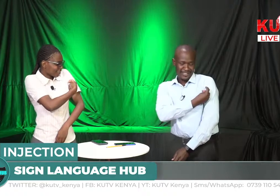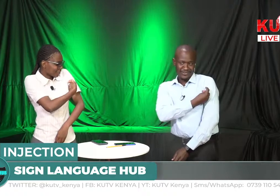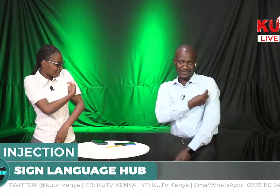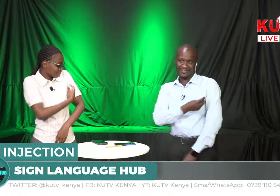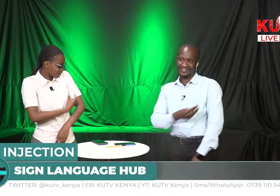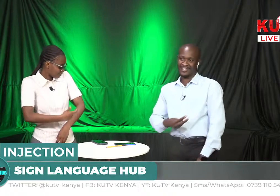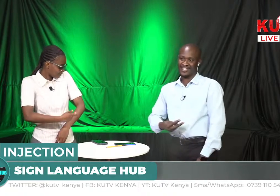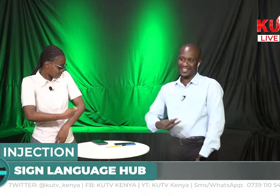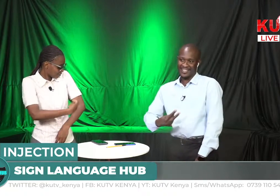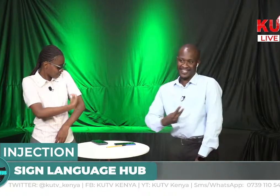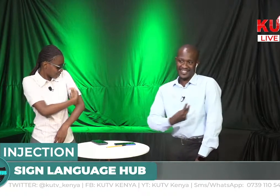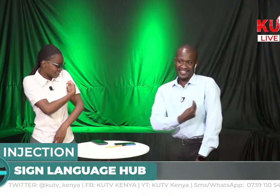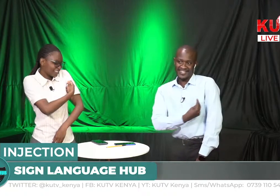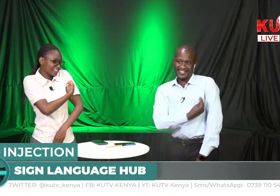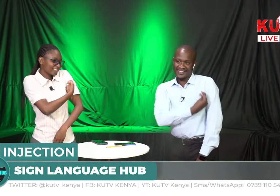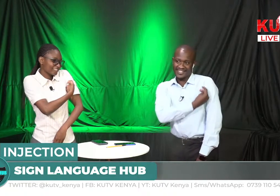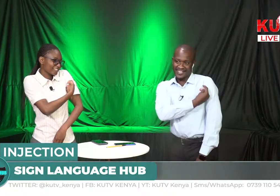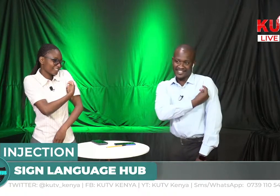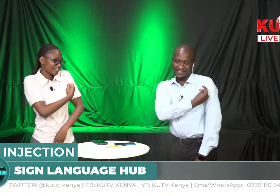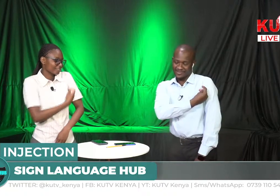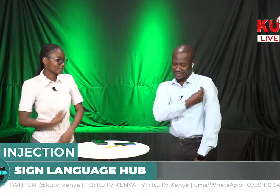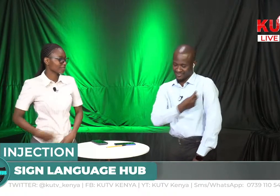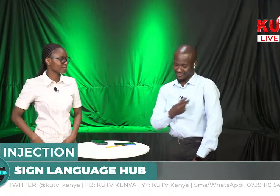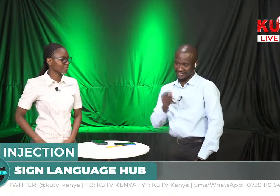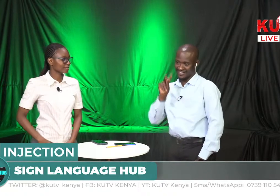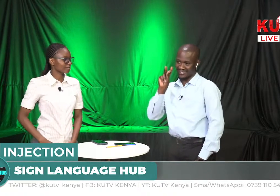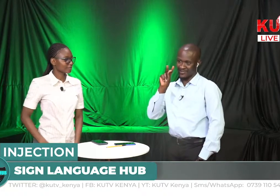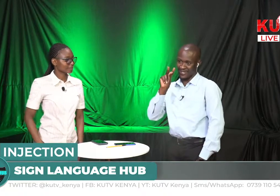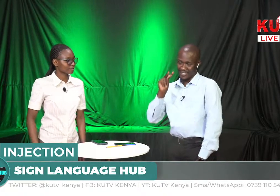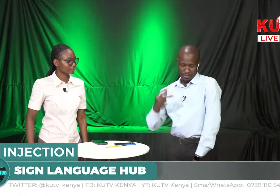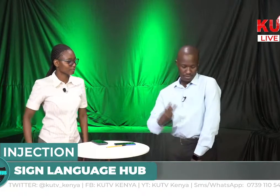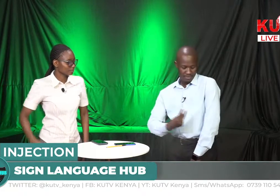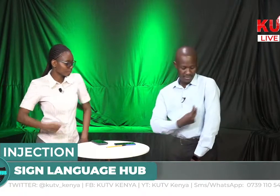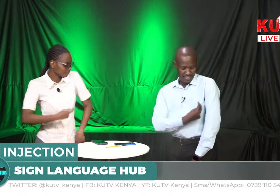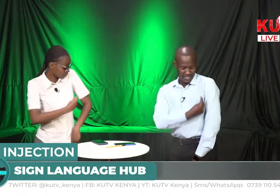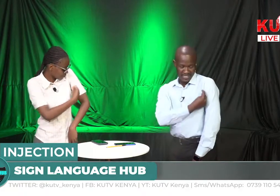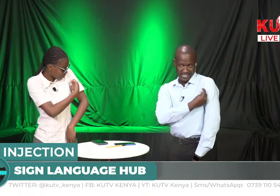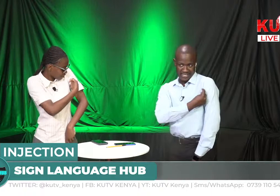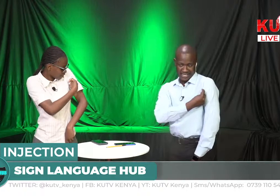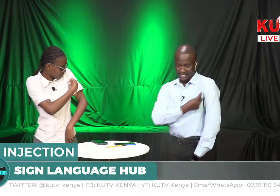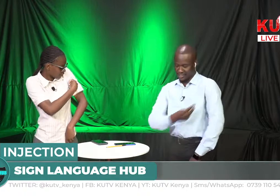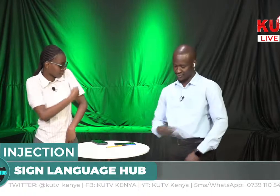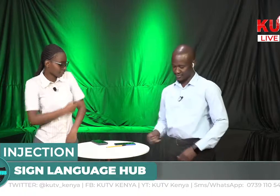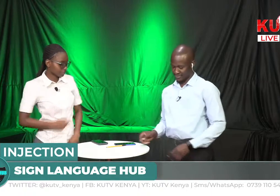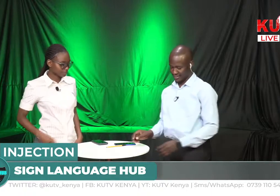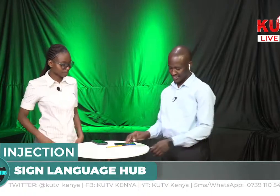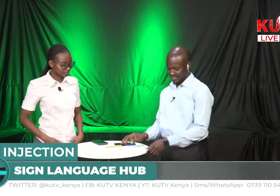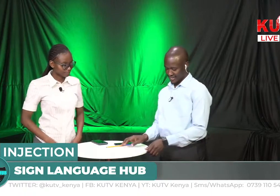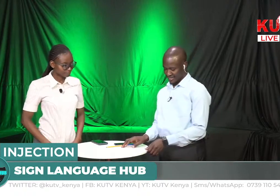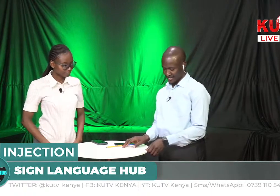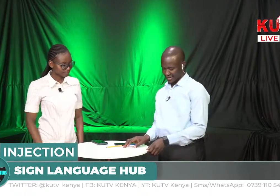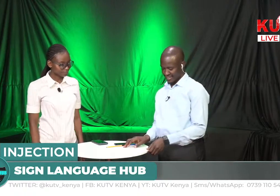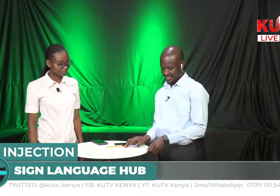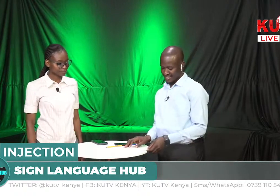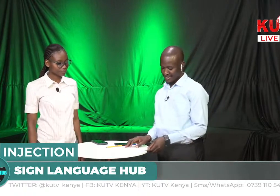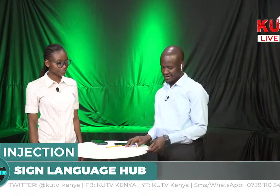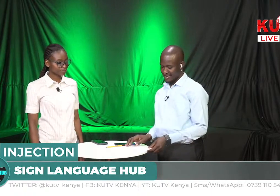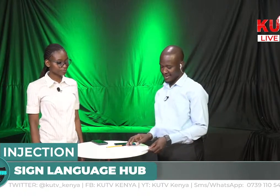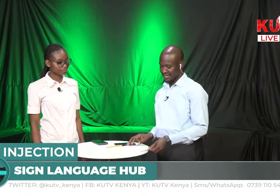Injection. Okay? Injection. Your needle? Injection. Then, next